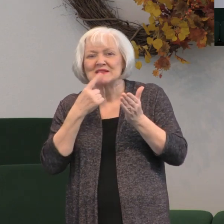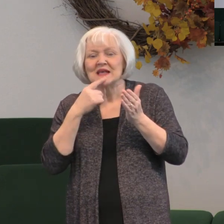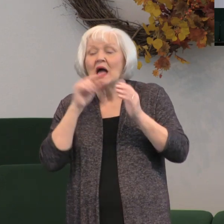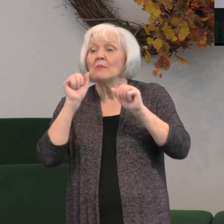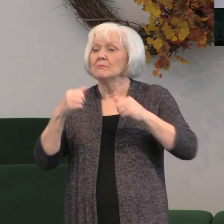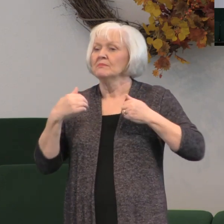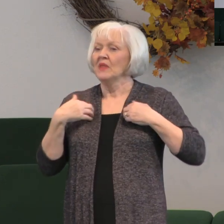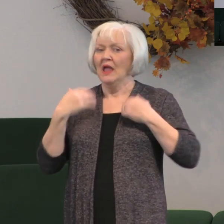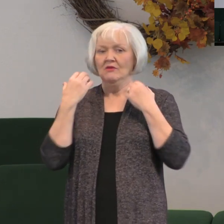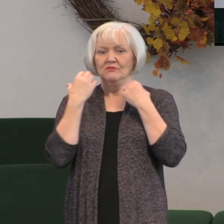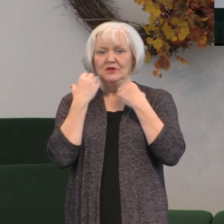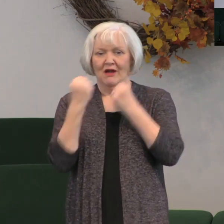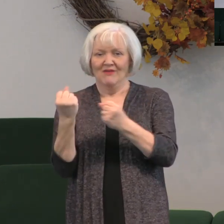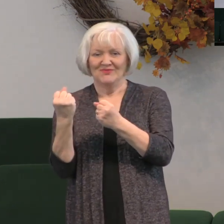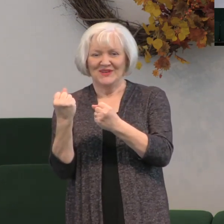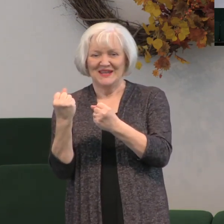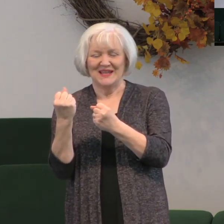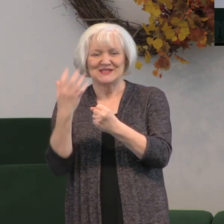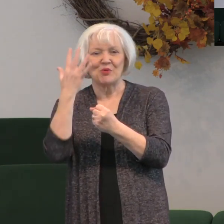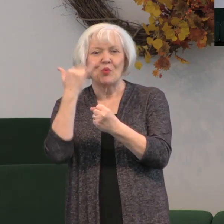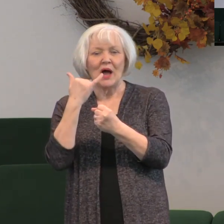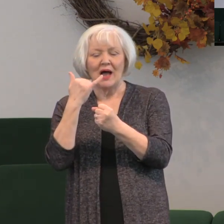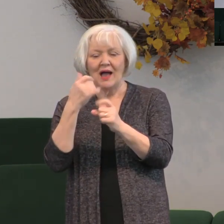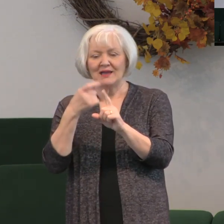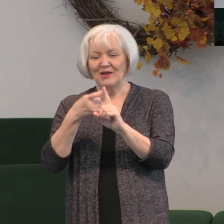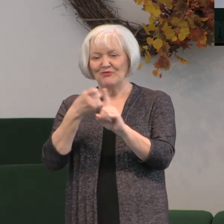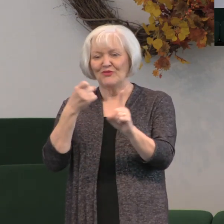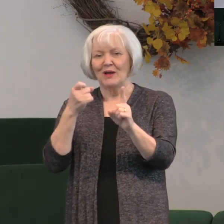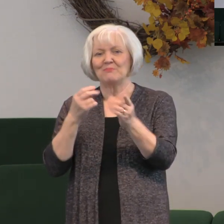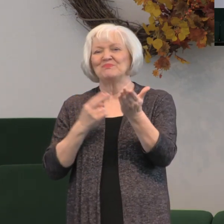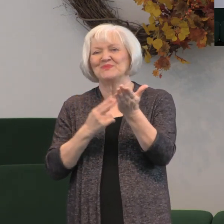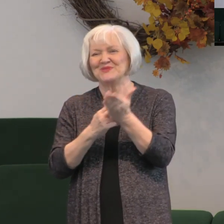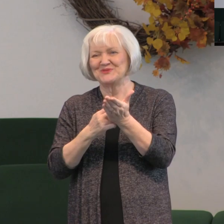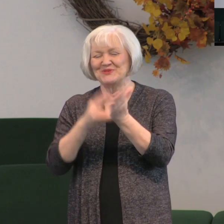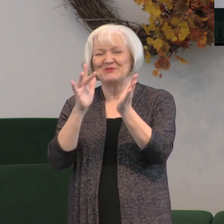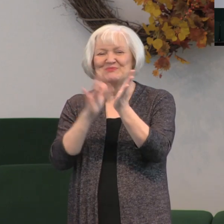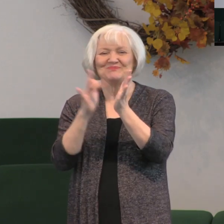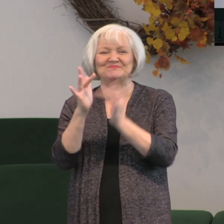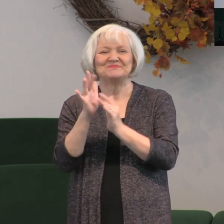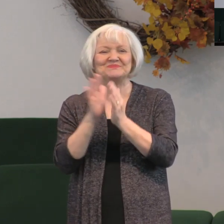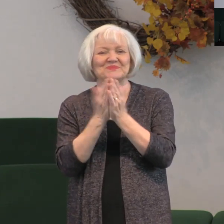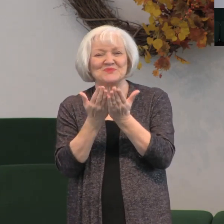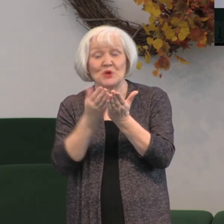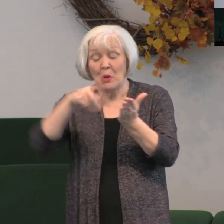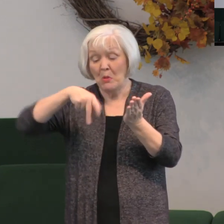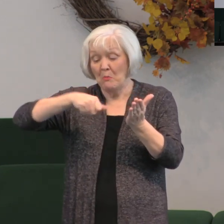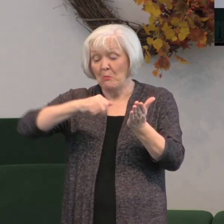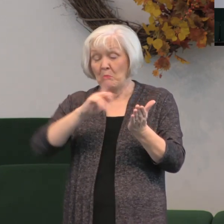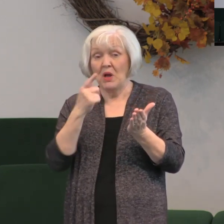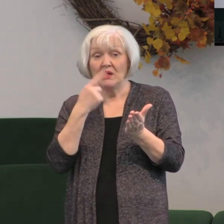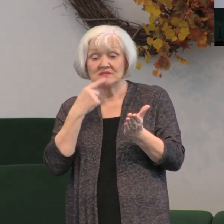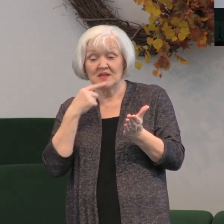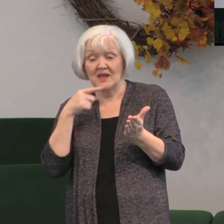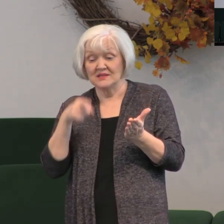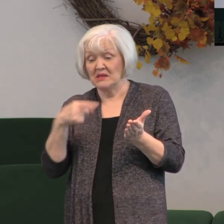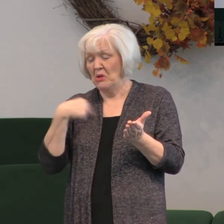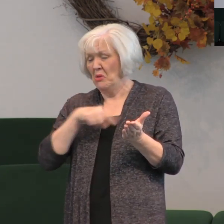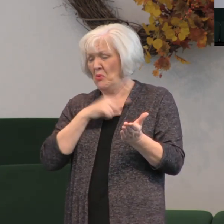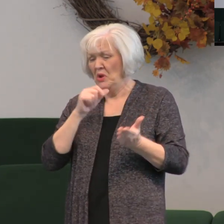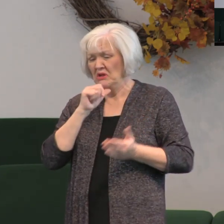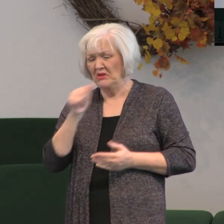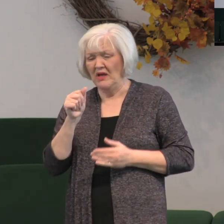in the words that we say when they are based in the truth of the scripture Paul says here he says we are not